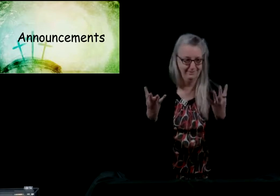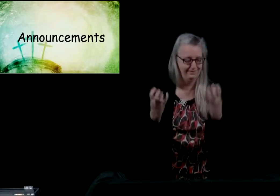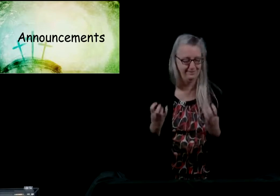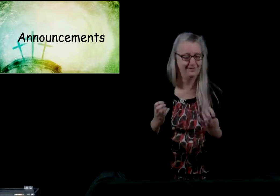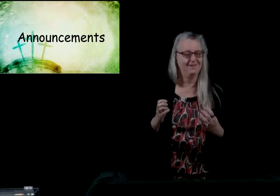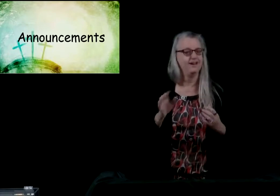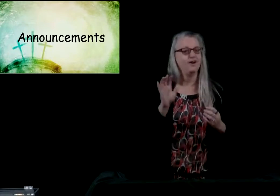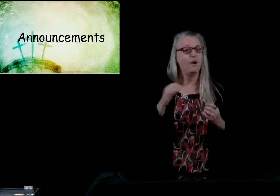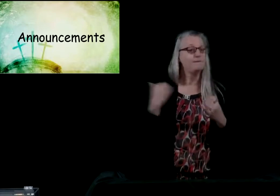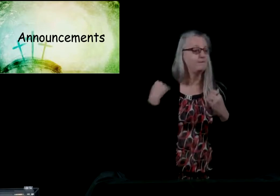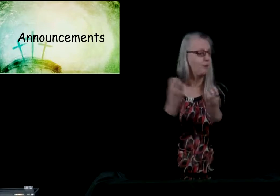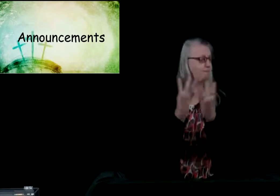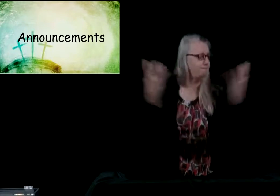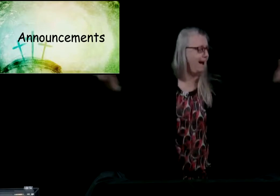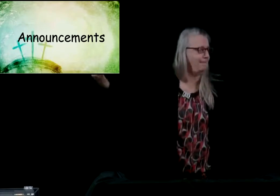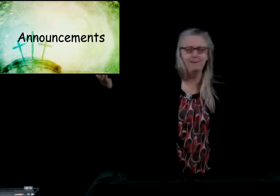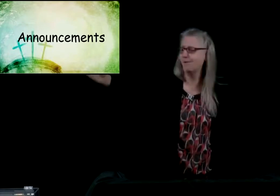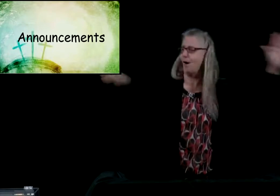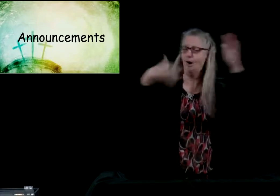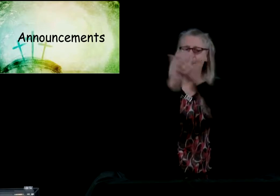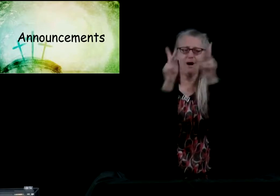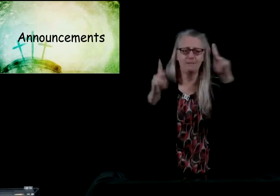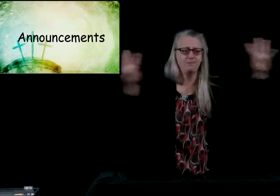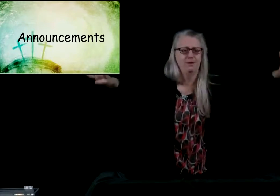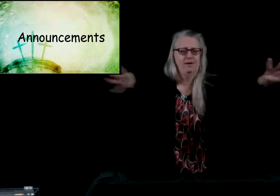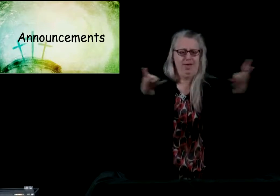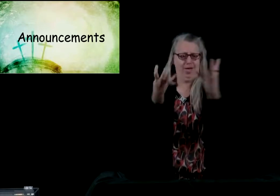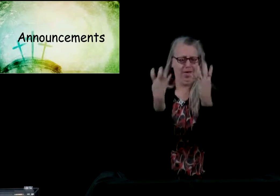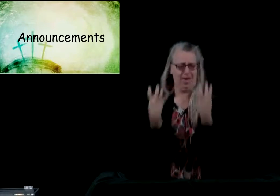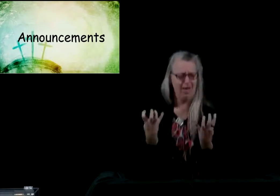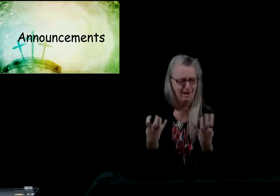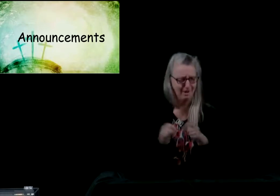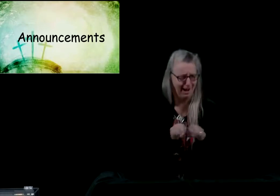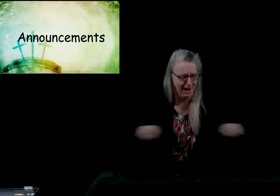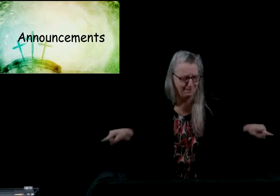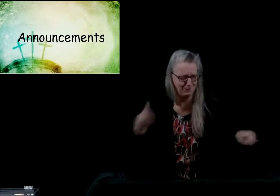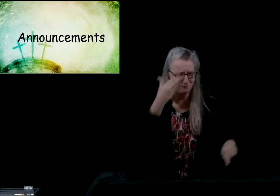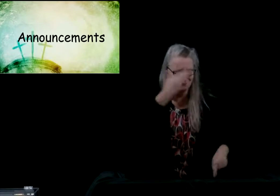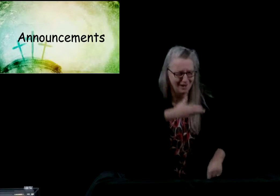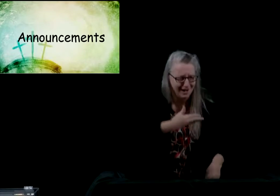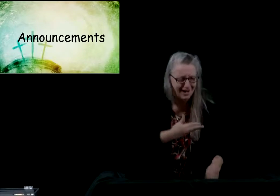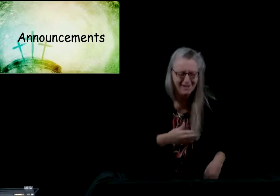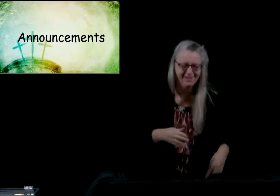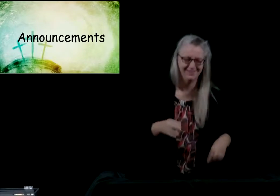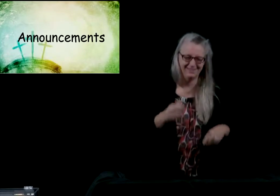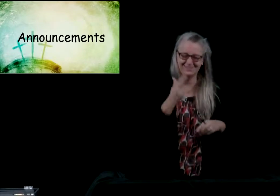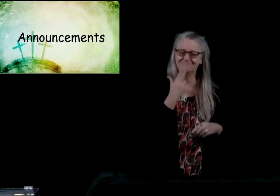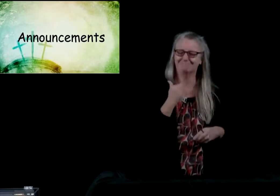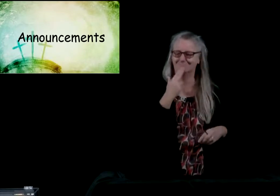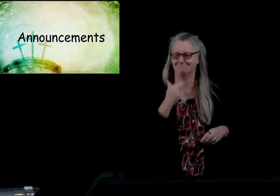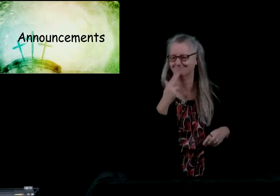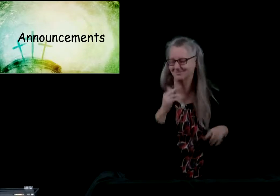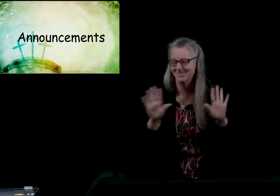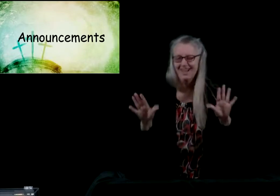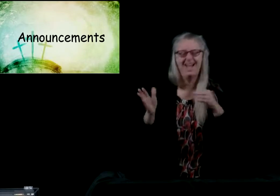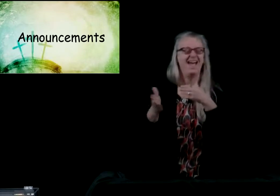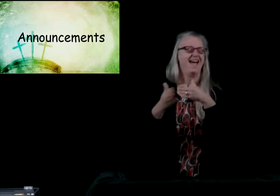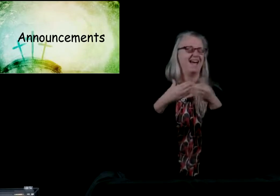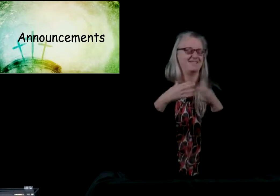Good to see Jeff on the video. Oh, everyone moved forward now. It's like everyone came forward, moved to the front. That's pretty cute. So